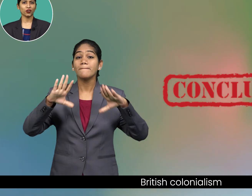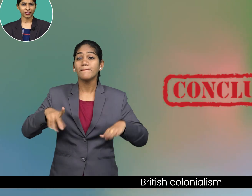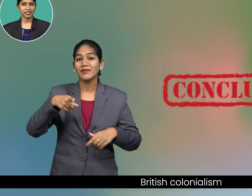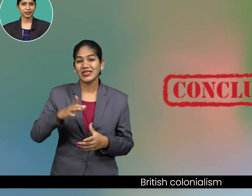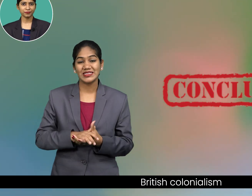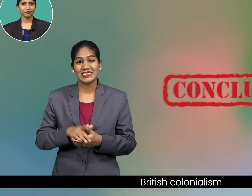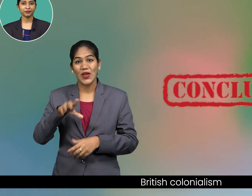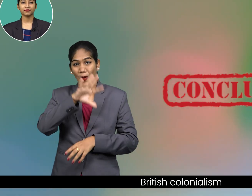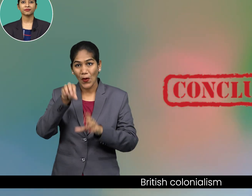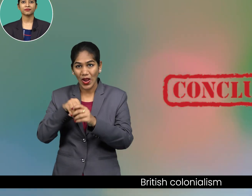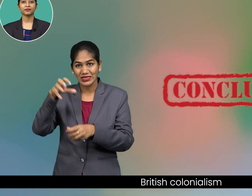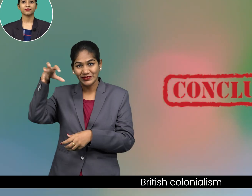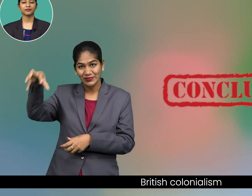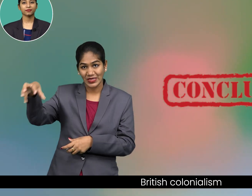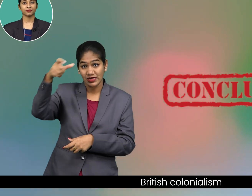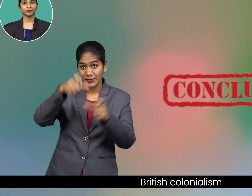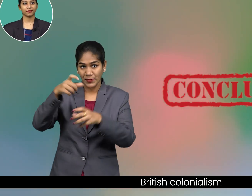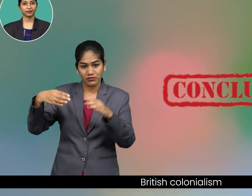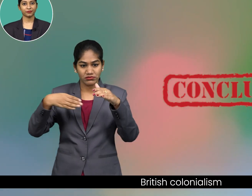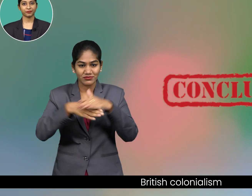British colonialism